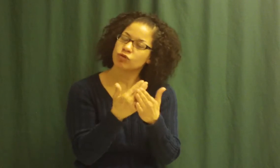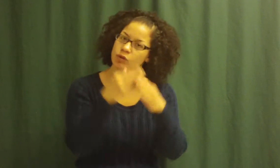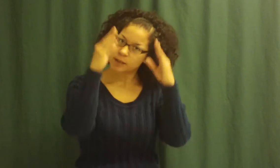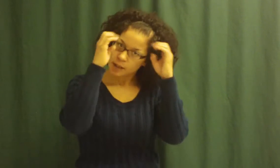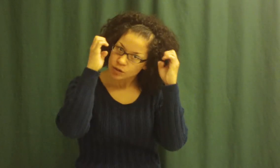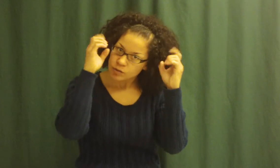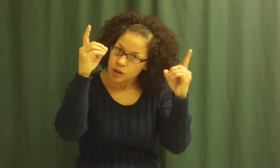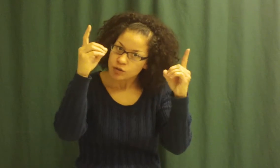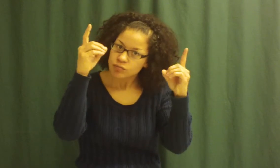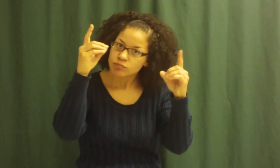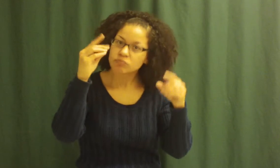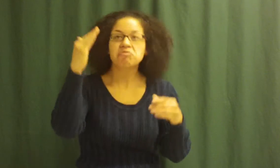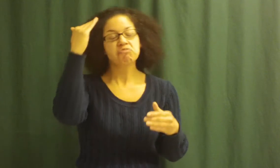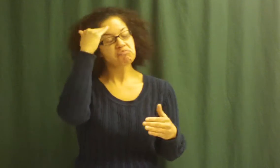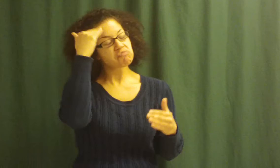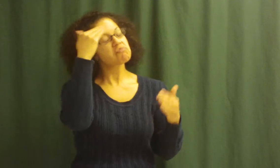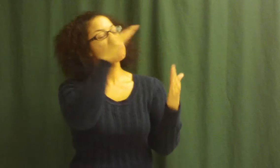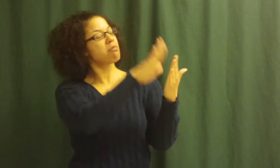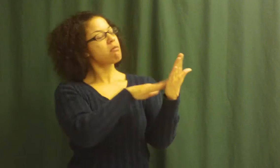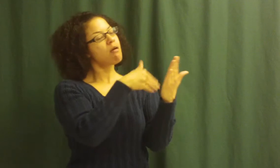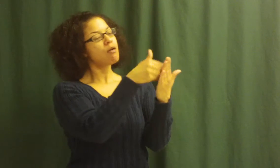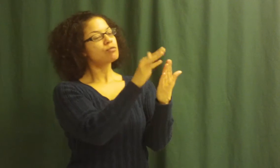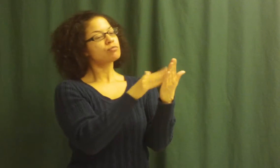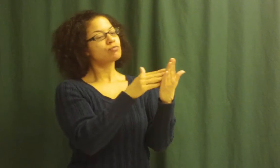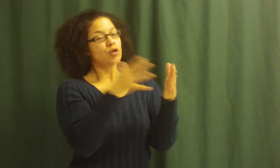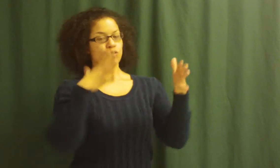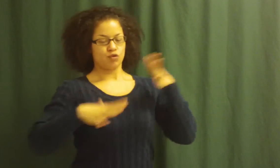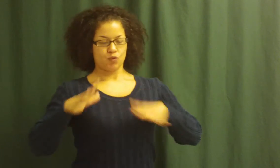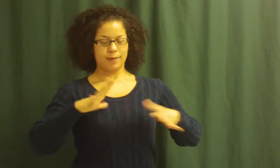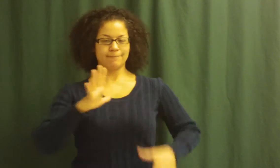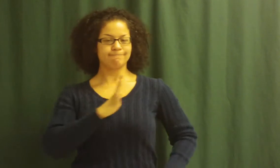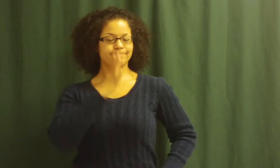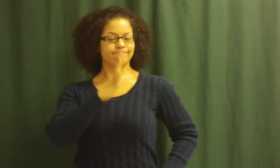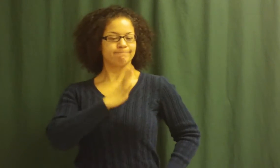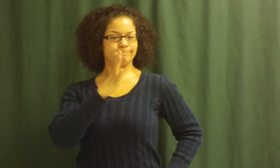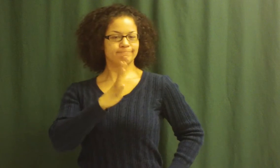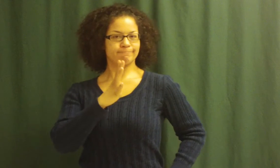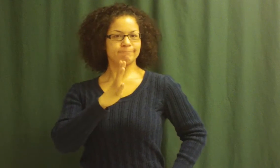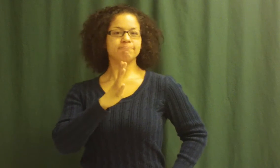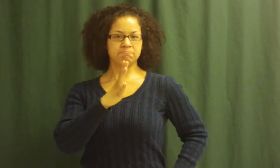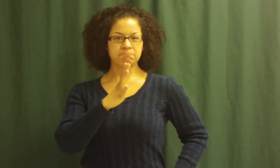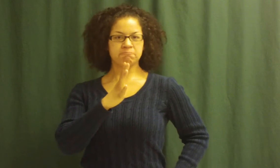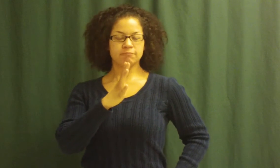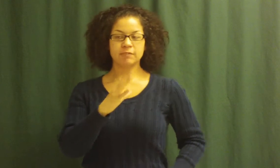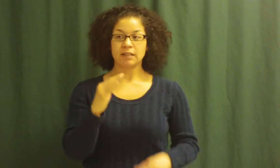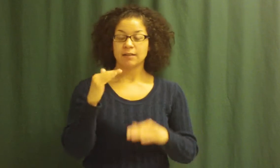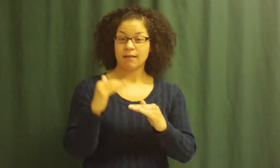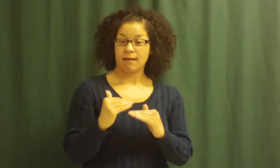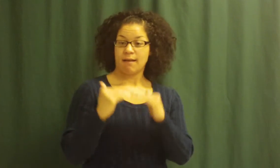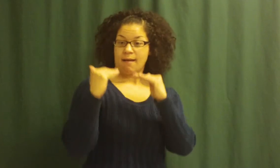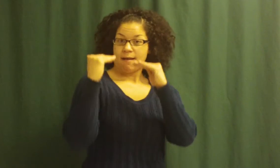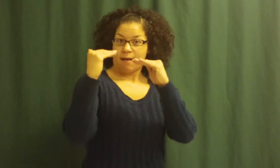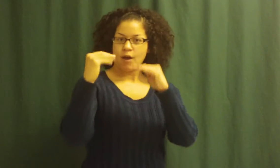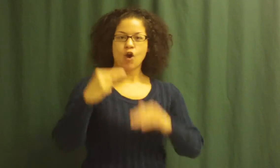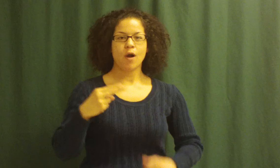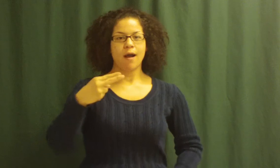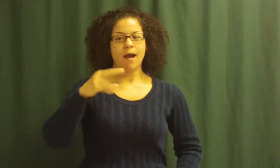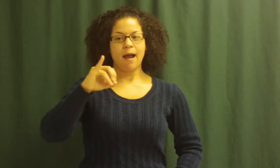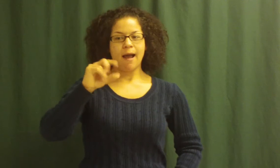the arts, stylish, and well-mannered. High culture, generally pursued by the